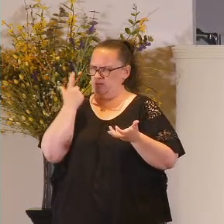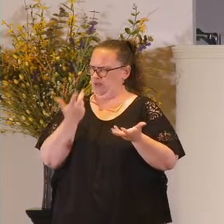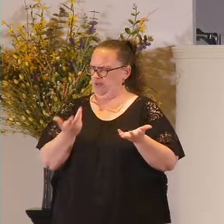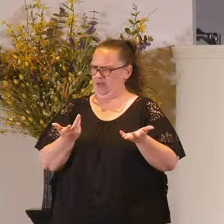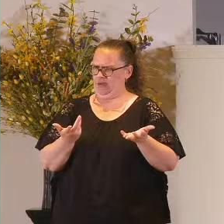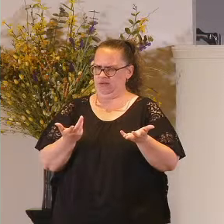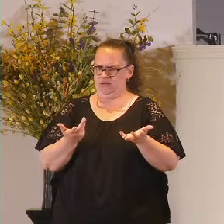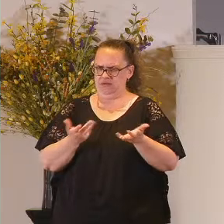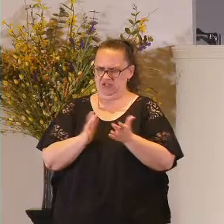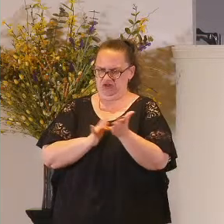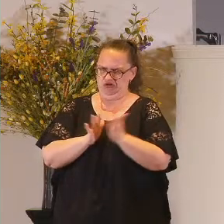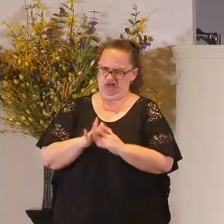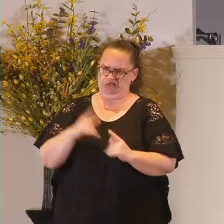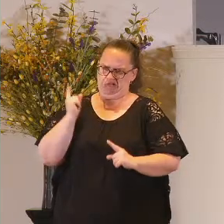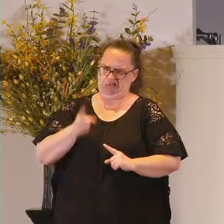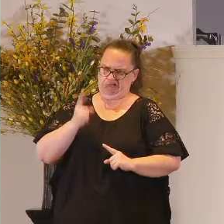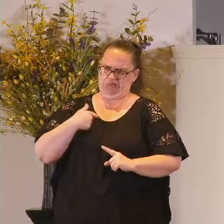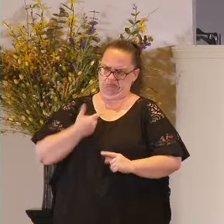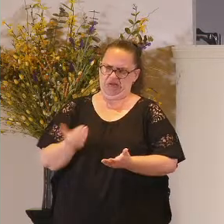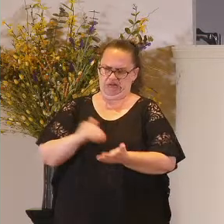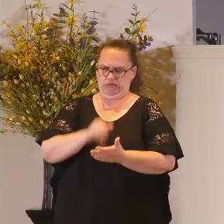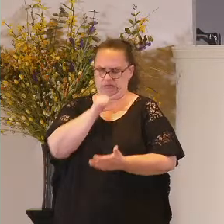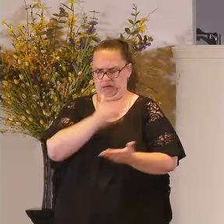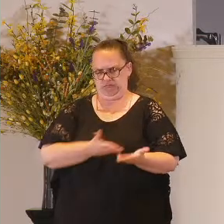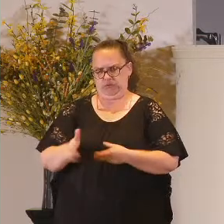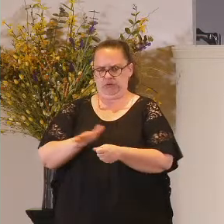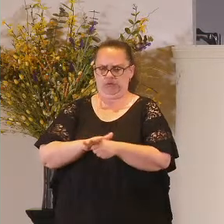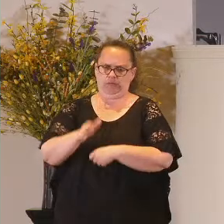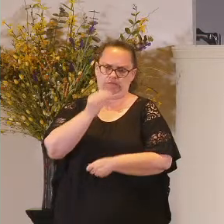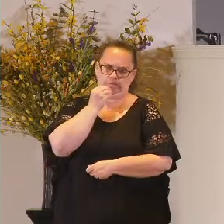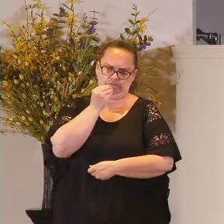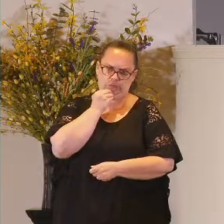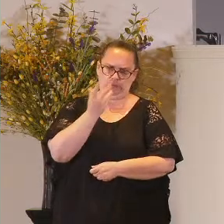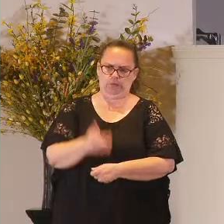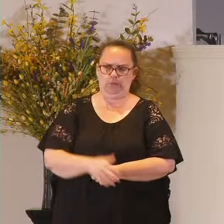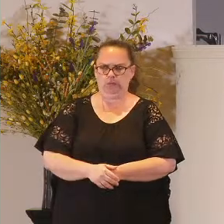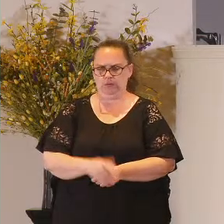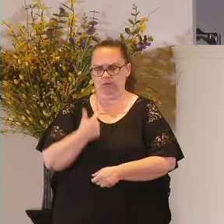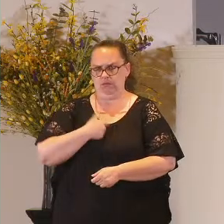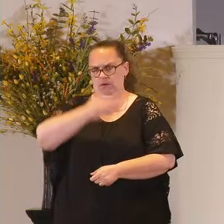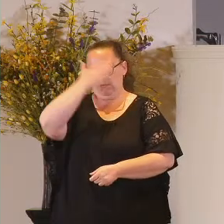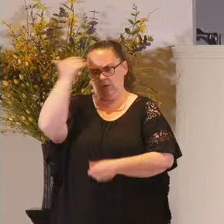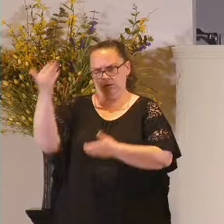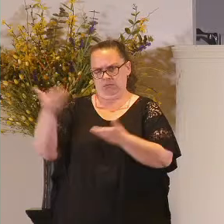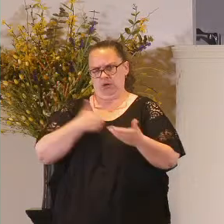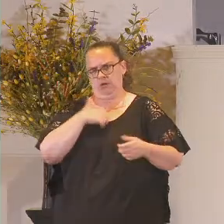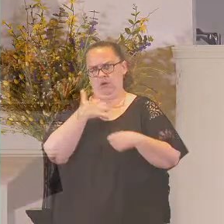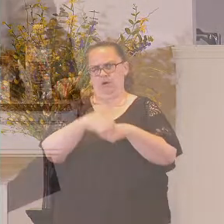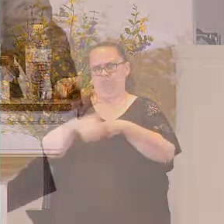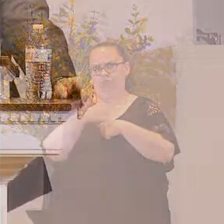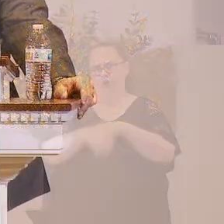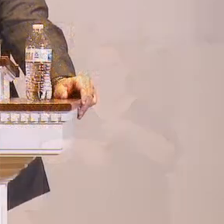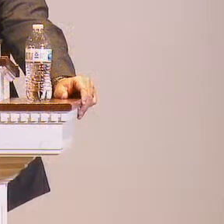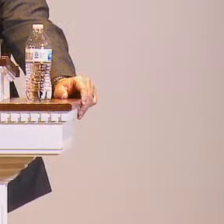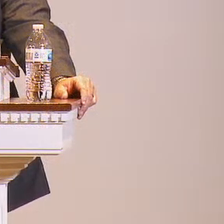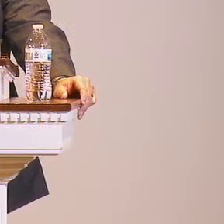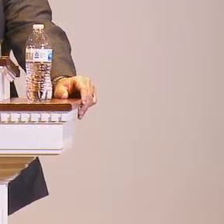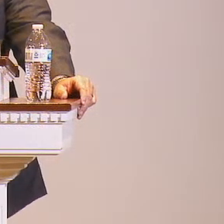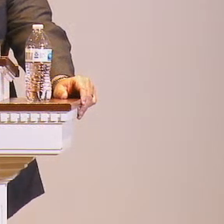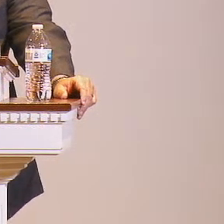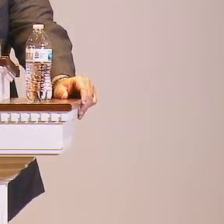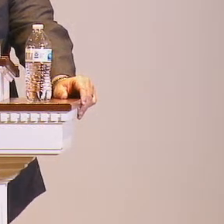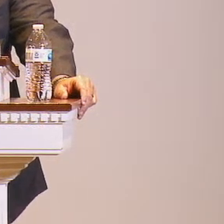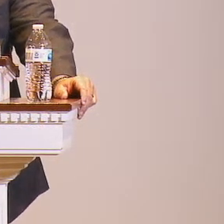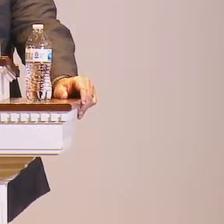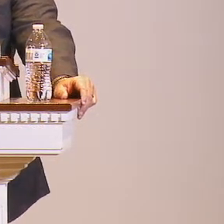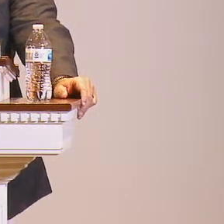Jesus is chewing us out again because we didn't bring enough food. We forgot to bring our bread. See, they're